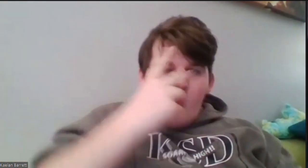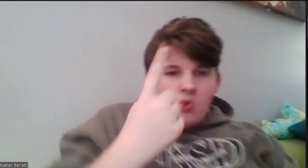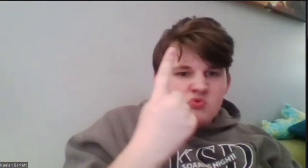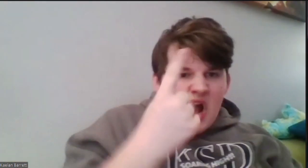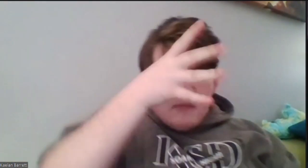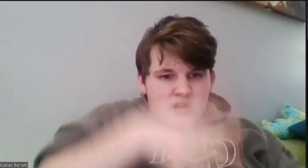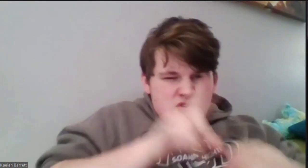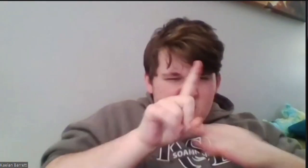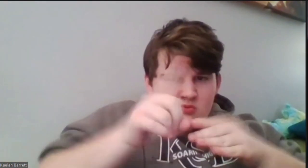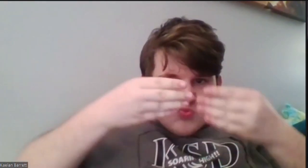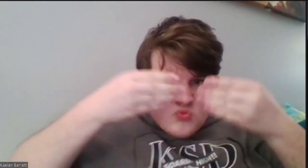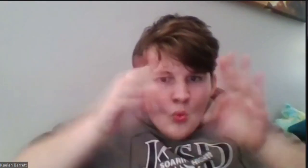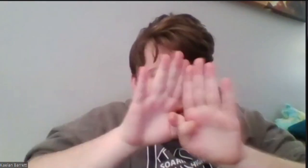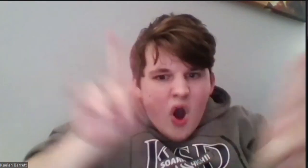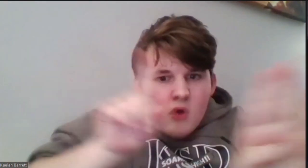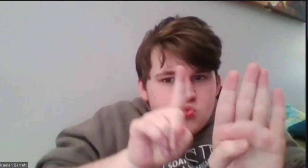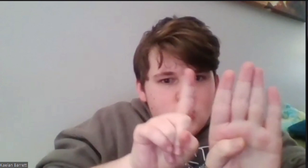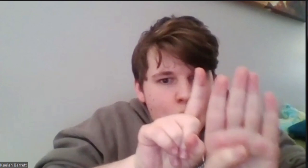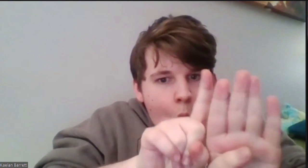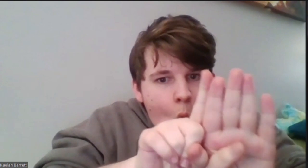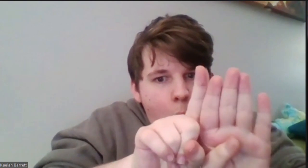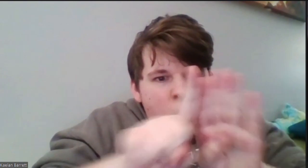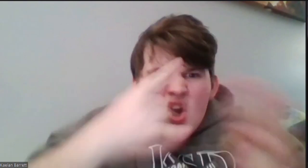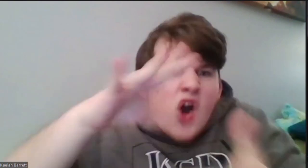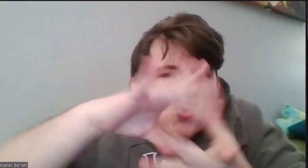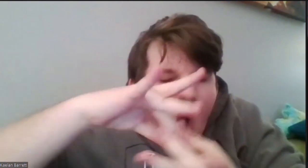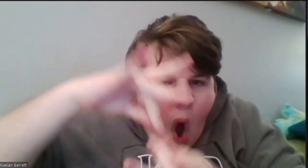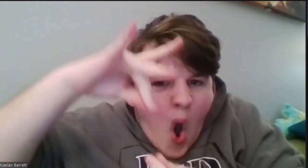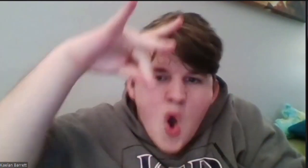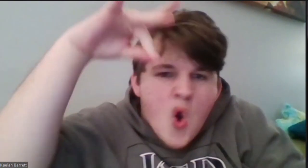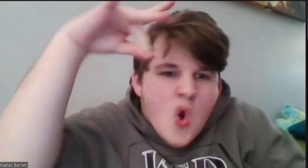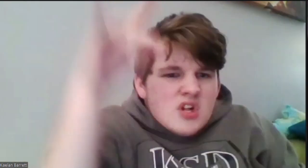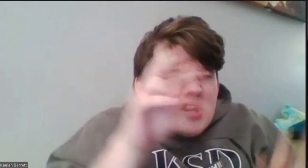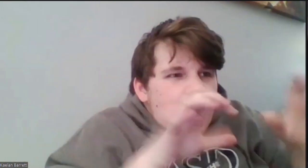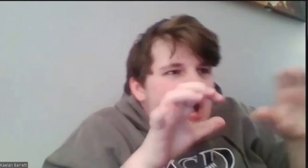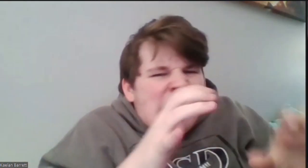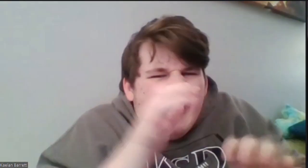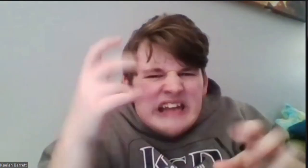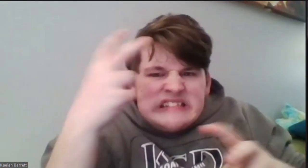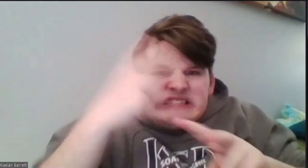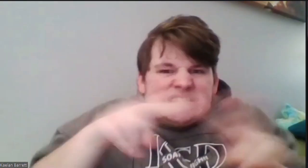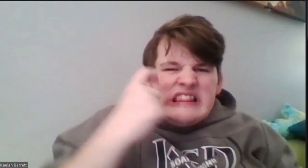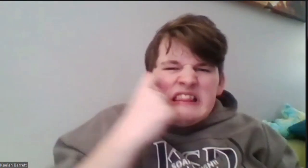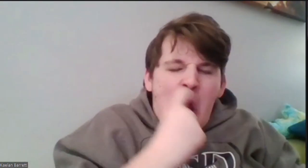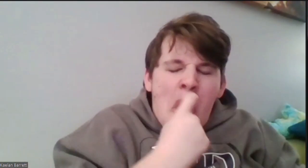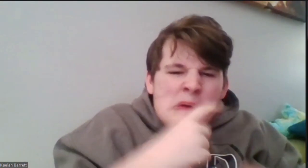Two indentations in the floor. And a man walks through the wall. He's a